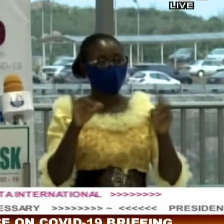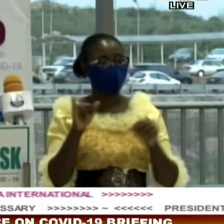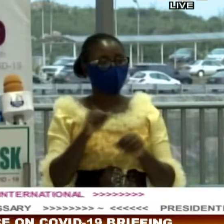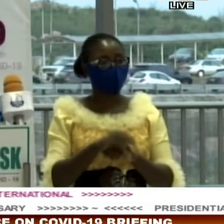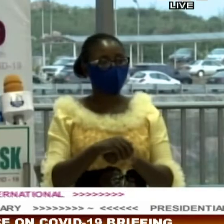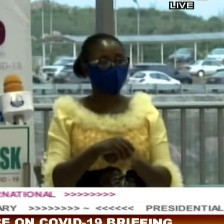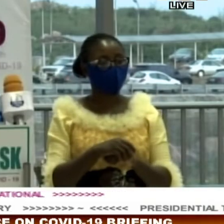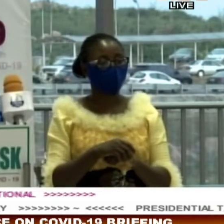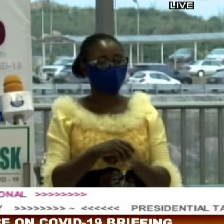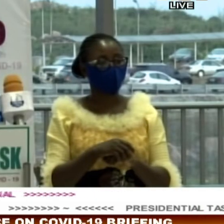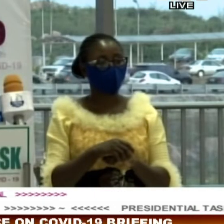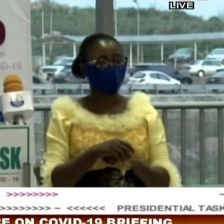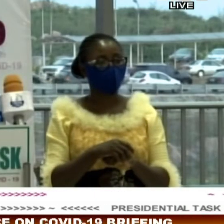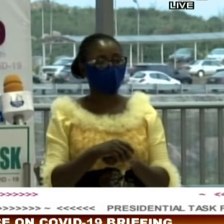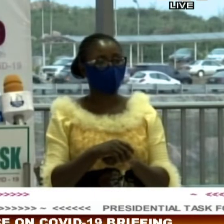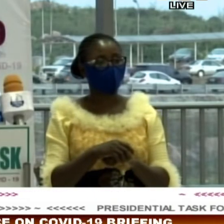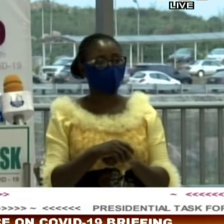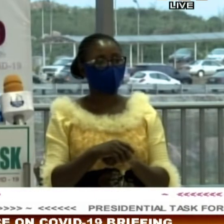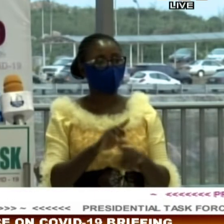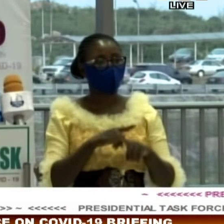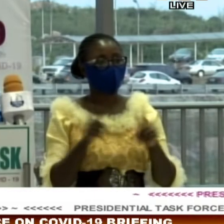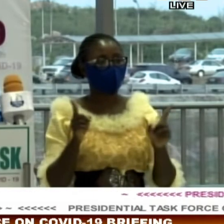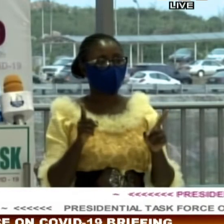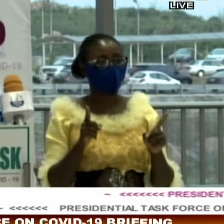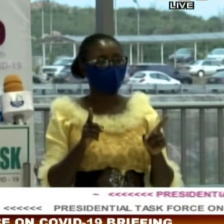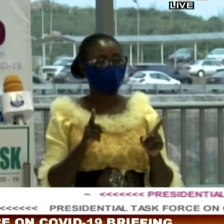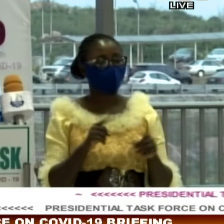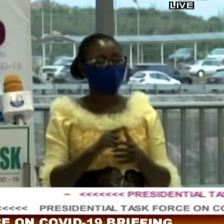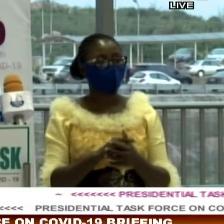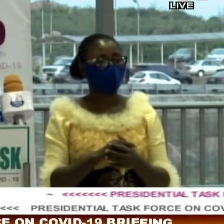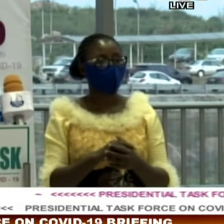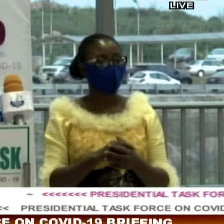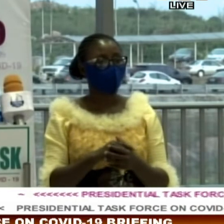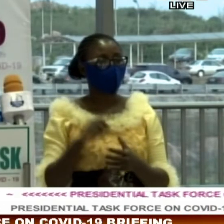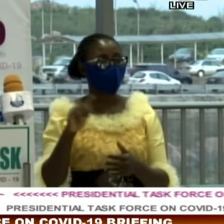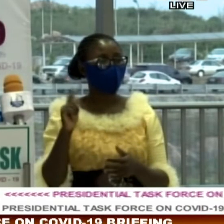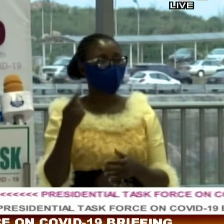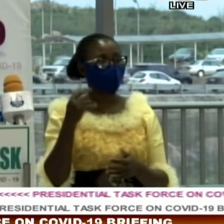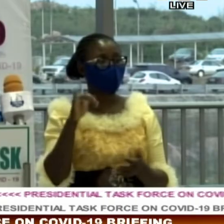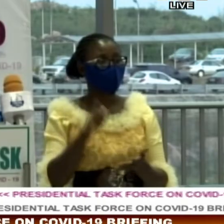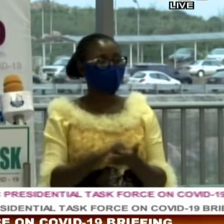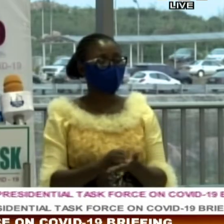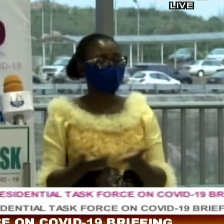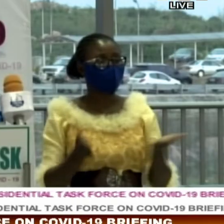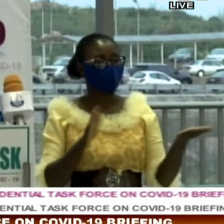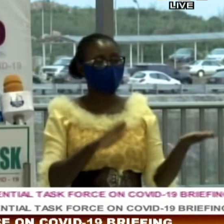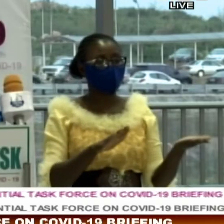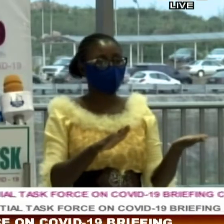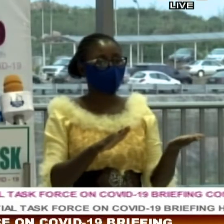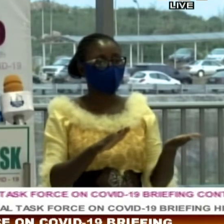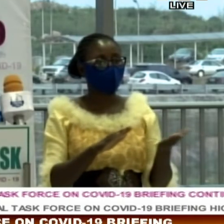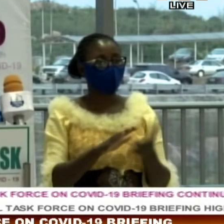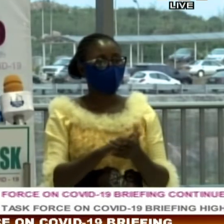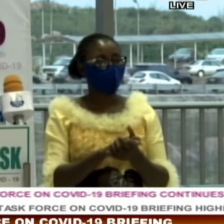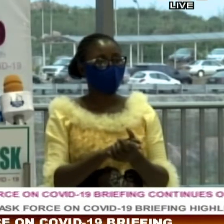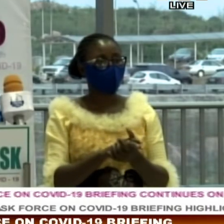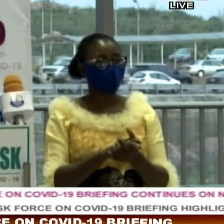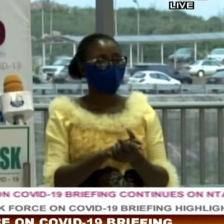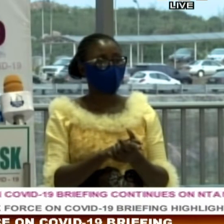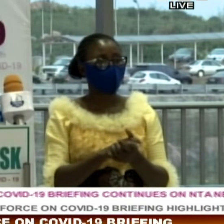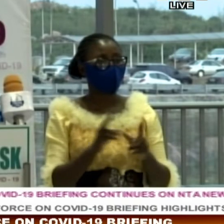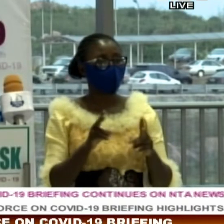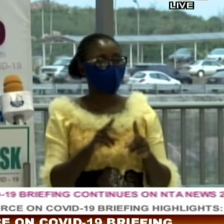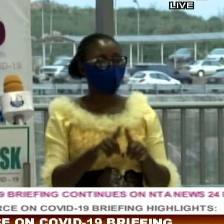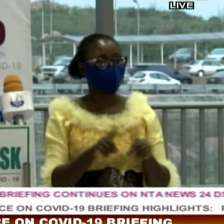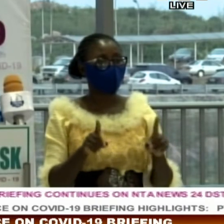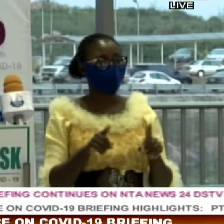su da yawa bane ba, kamar 1000 ne, amma an yi yayin lokacin da a Spaniya da Italiya da